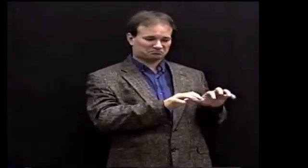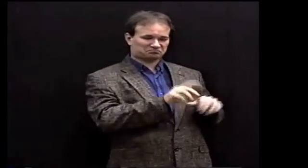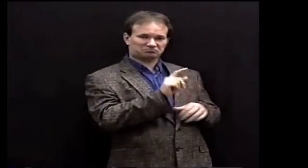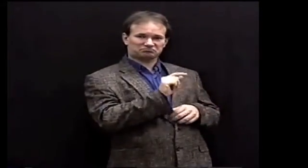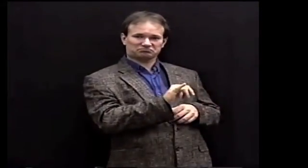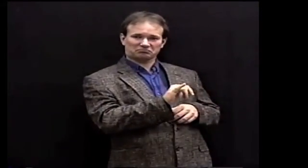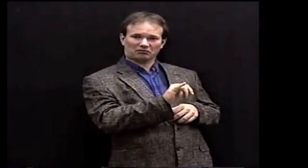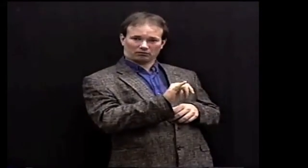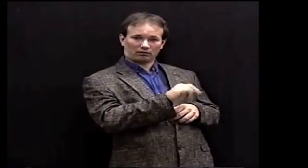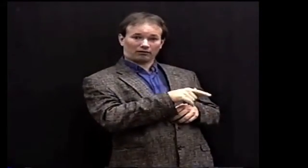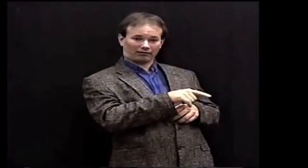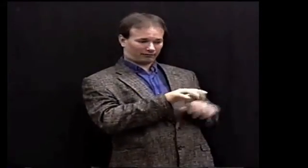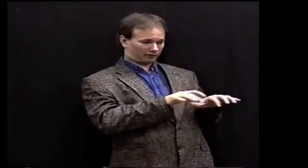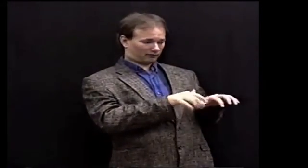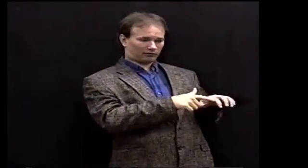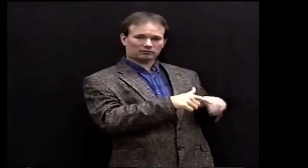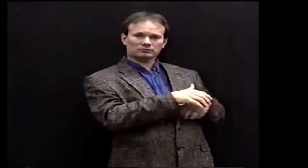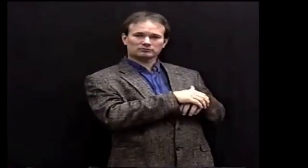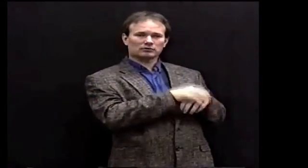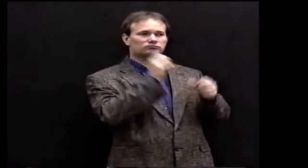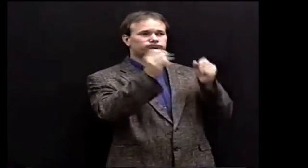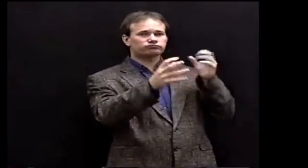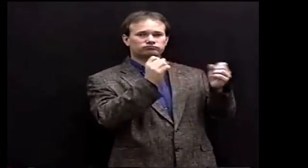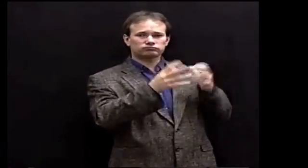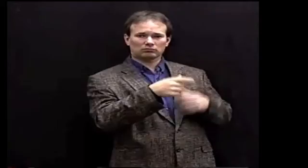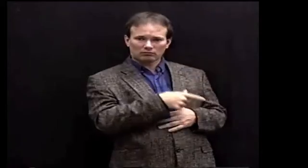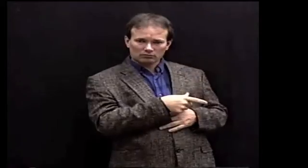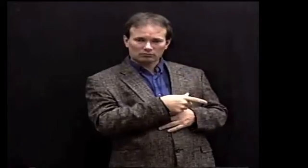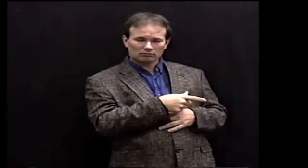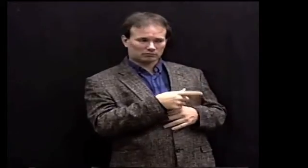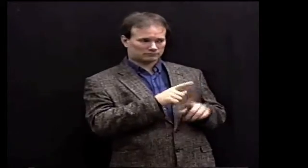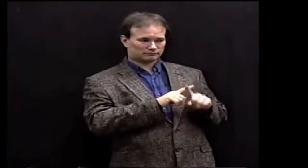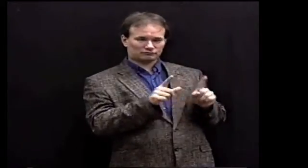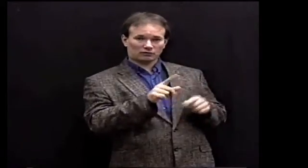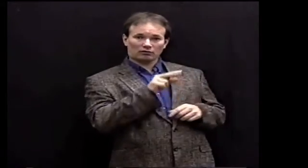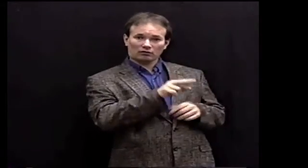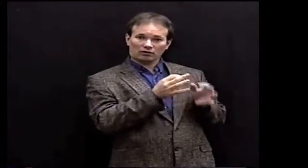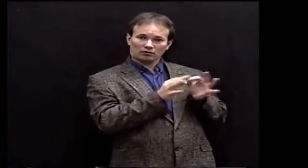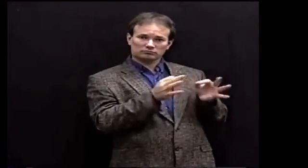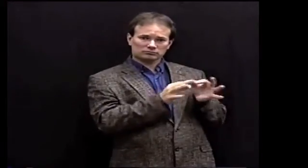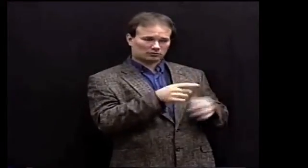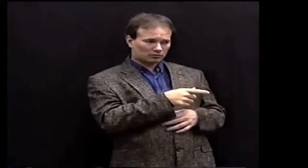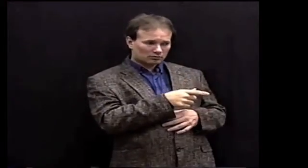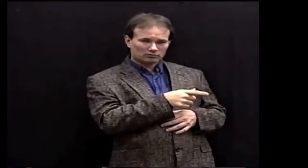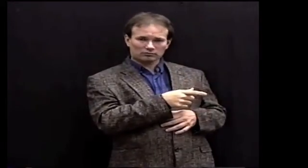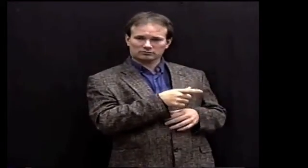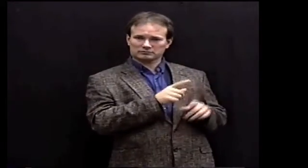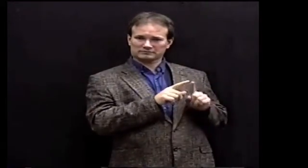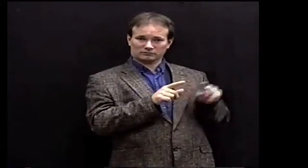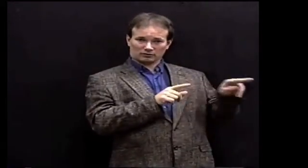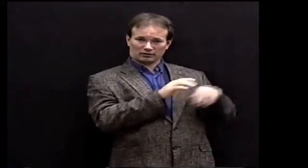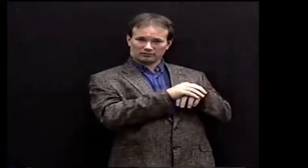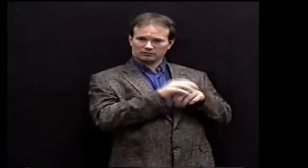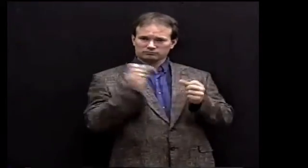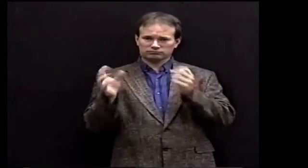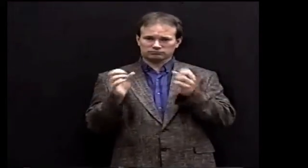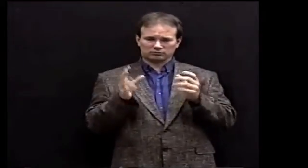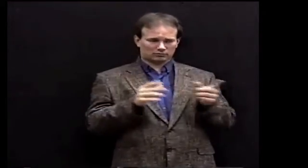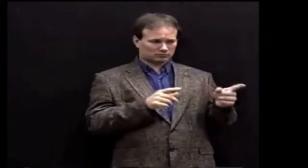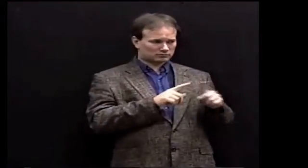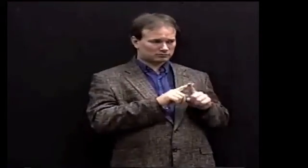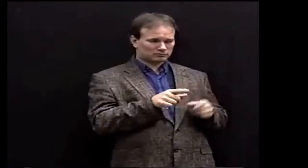speaking, talking on the phone, and other ways. Deaf people use a teletypewriter by taking ASL and typing it into